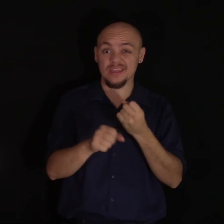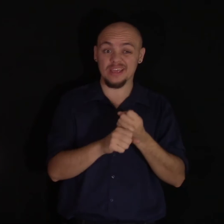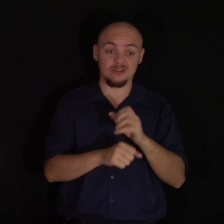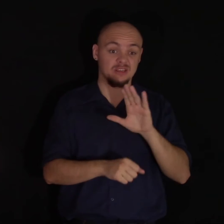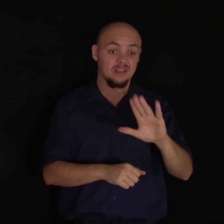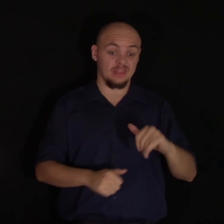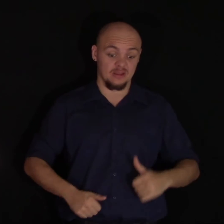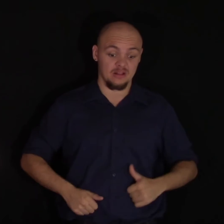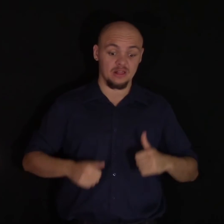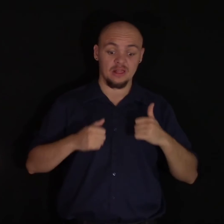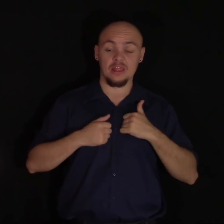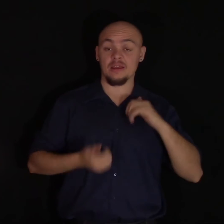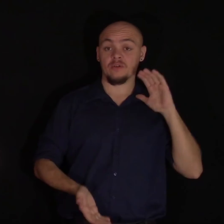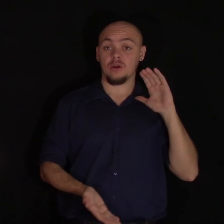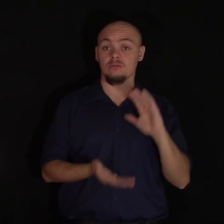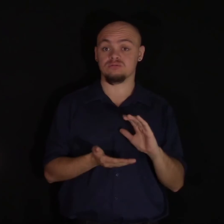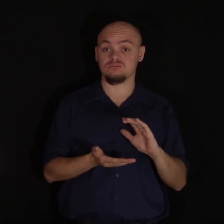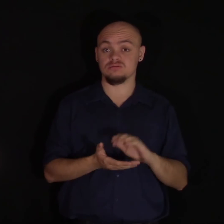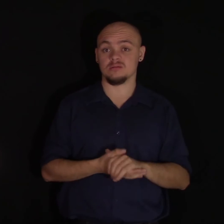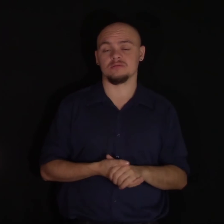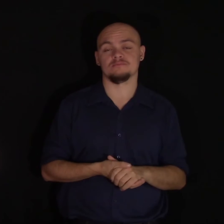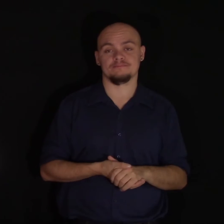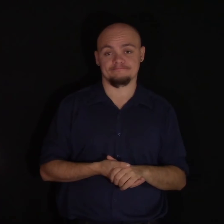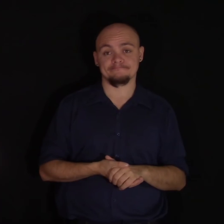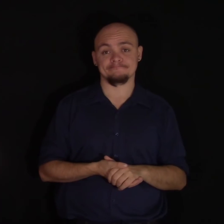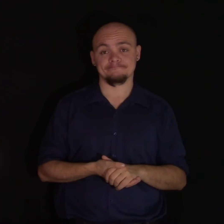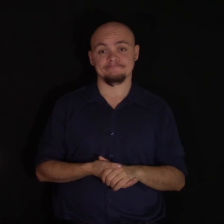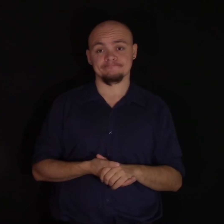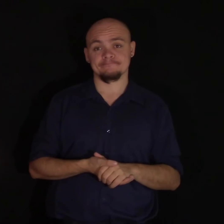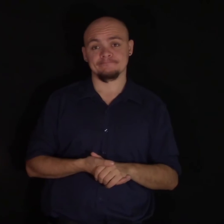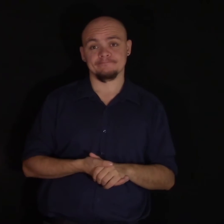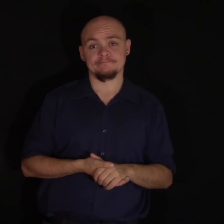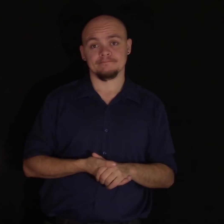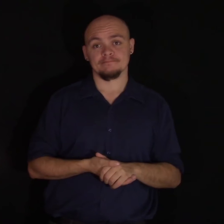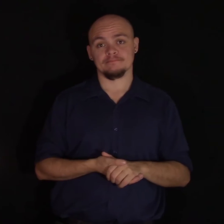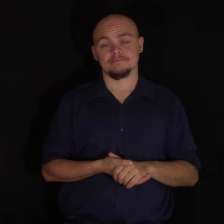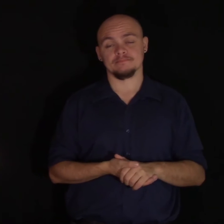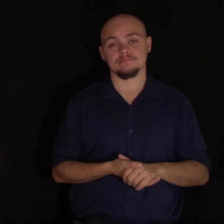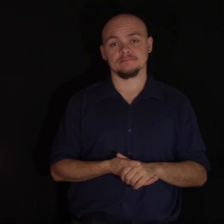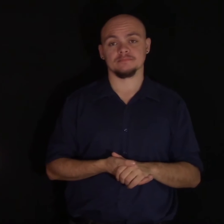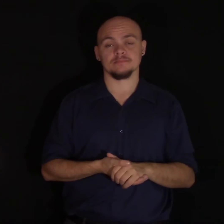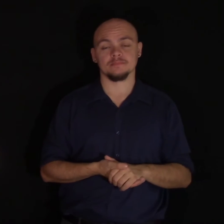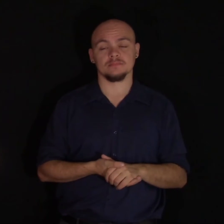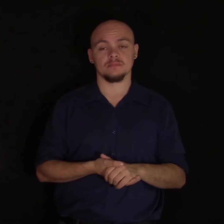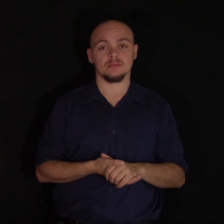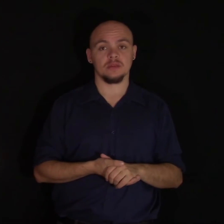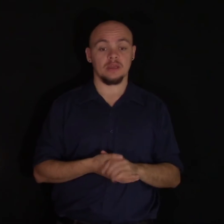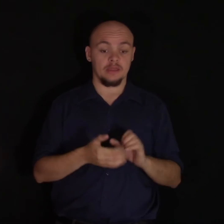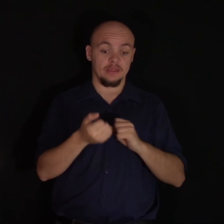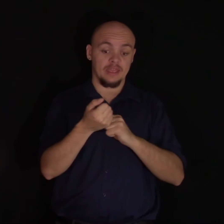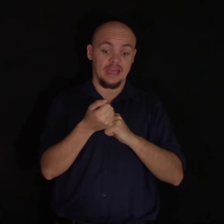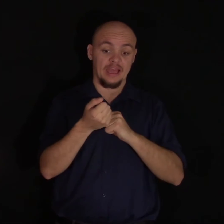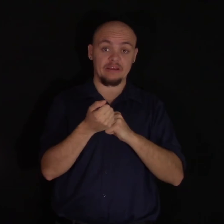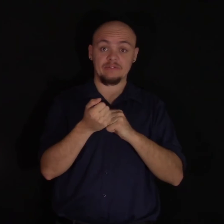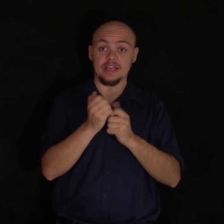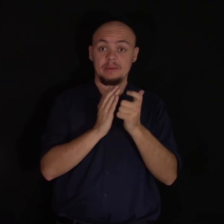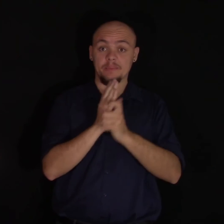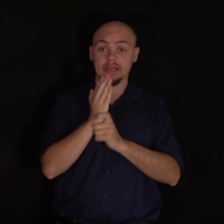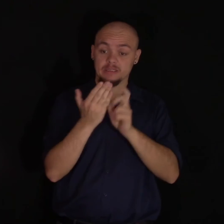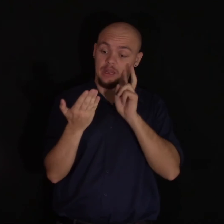12 years reduced life expectancy. When I read that in The Advocate magazine this year,